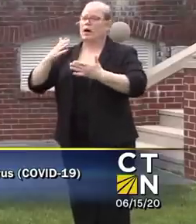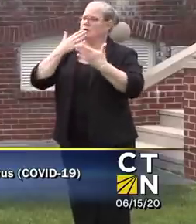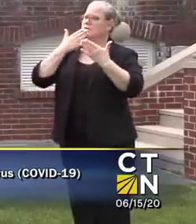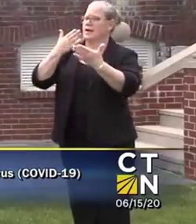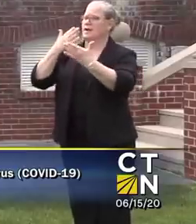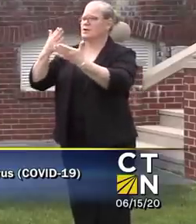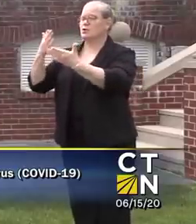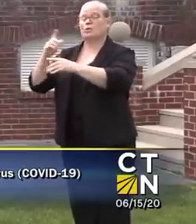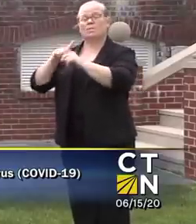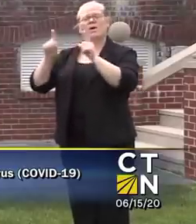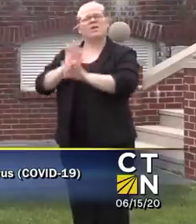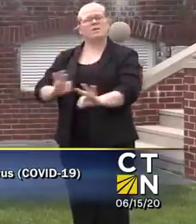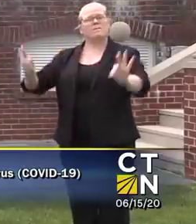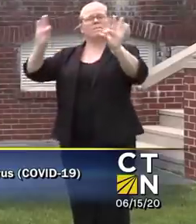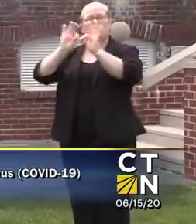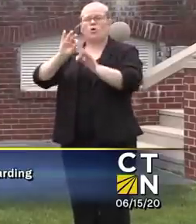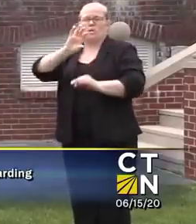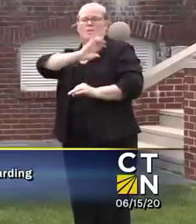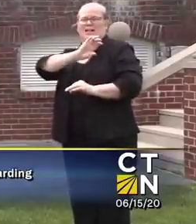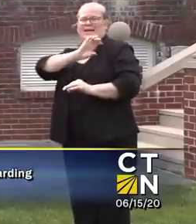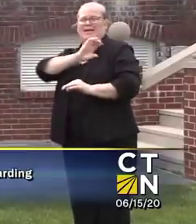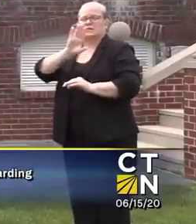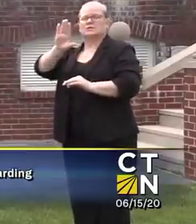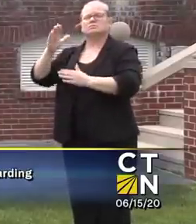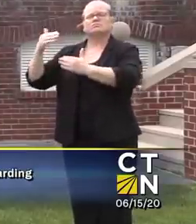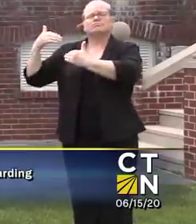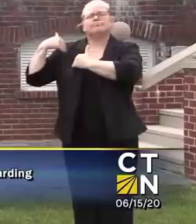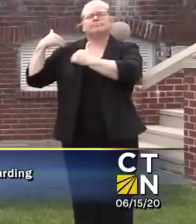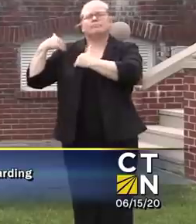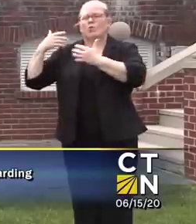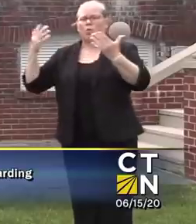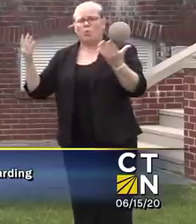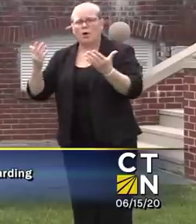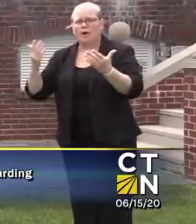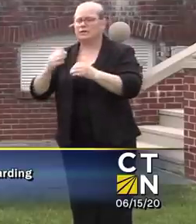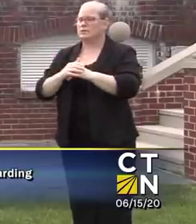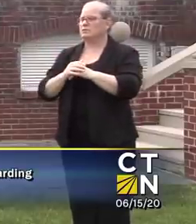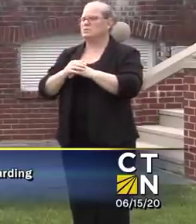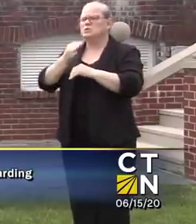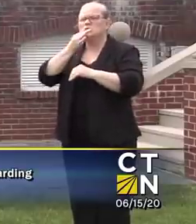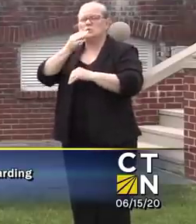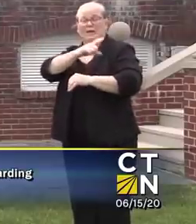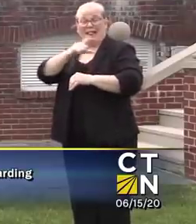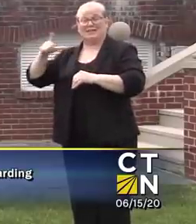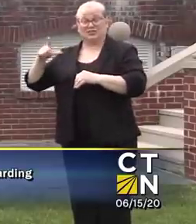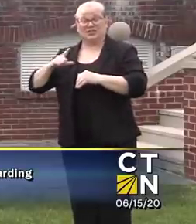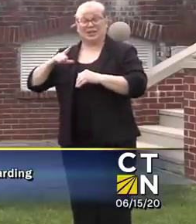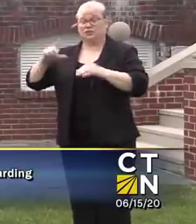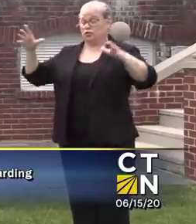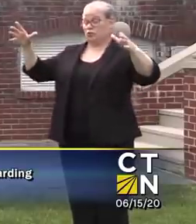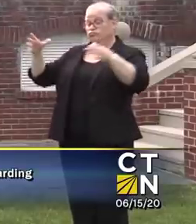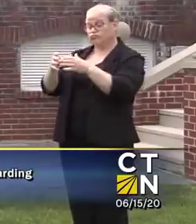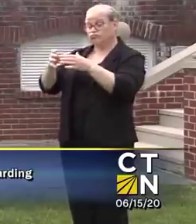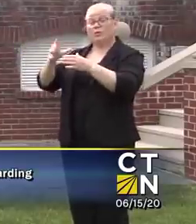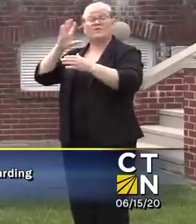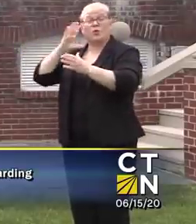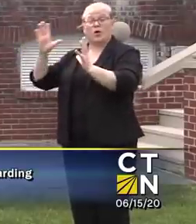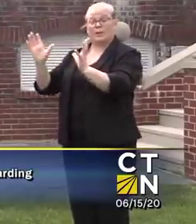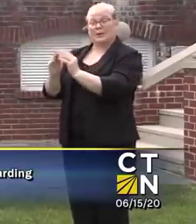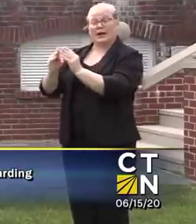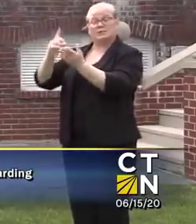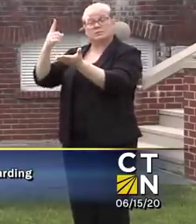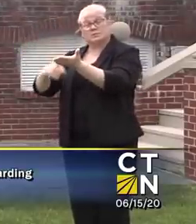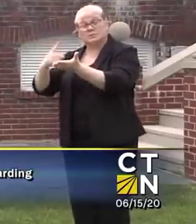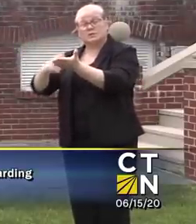accountability. Let's not wait. I got the legislature coming in this session, but I don't want to wait another minute. I want to do what we can do